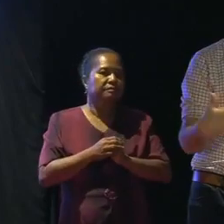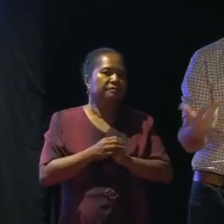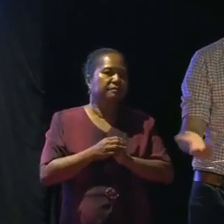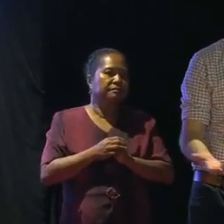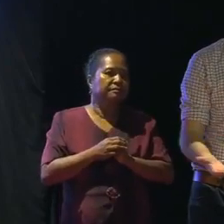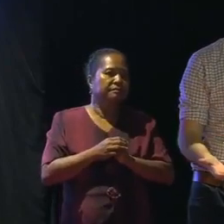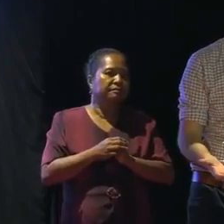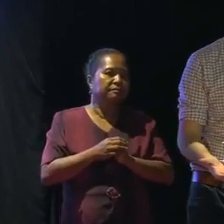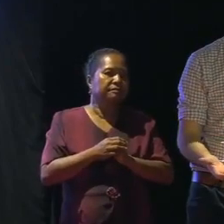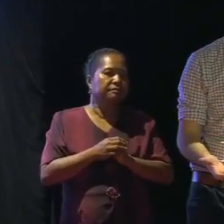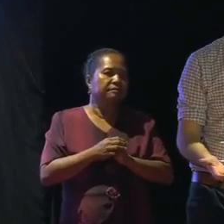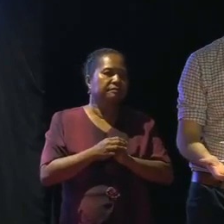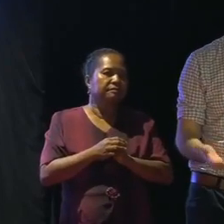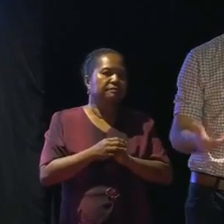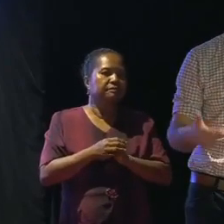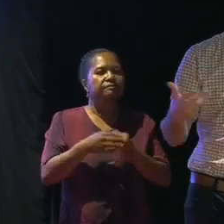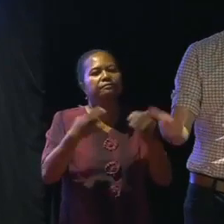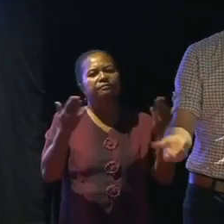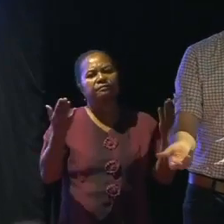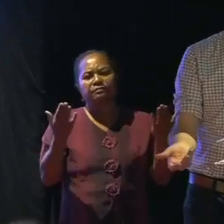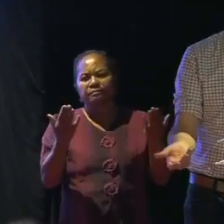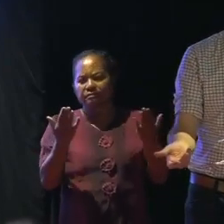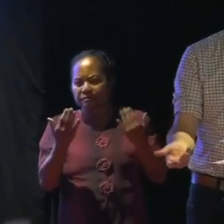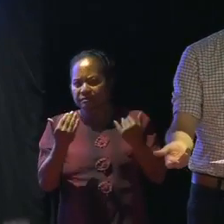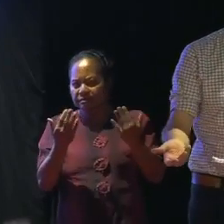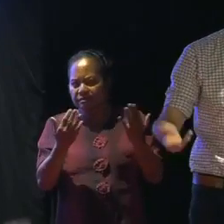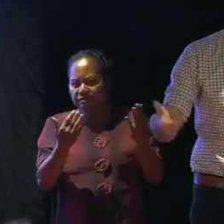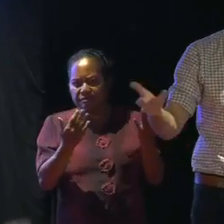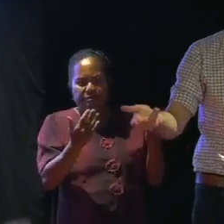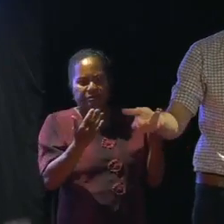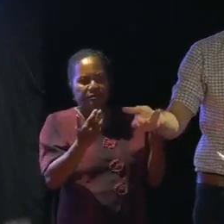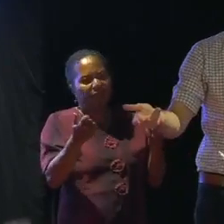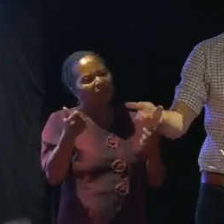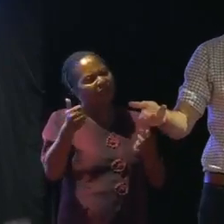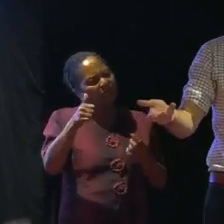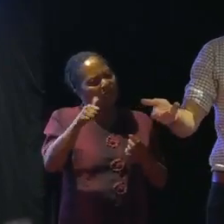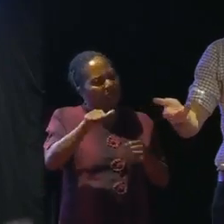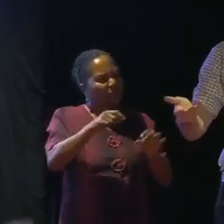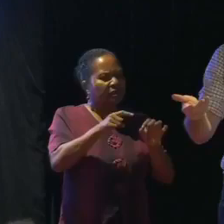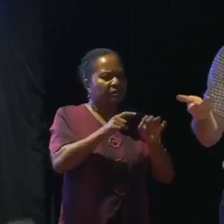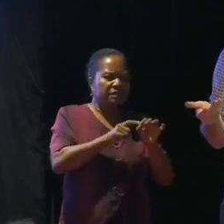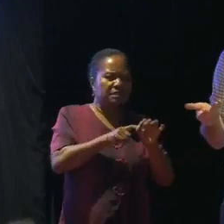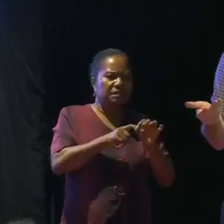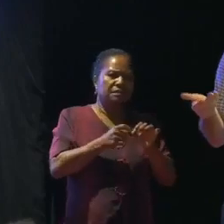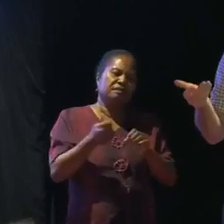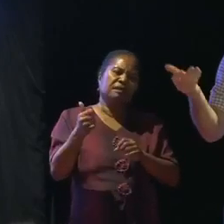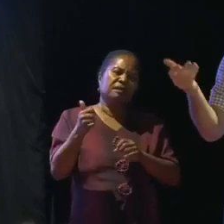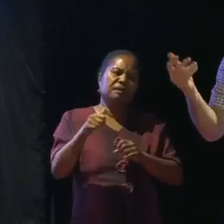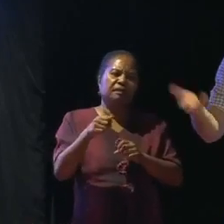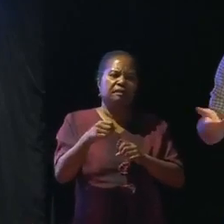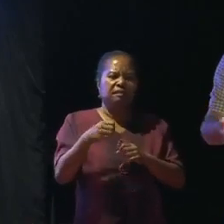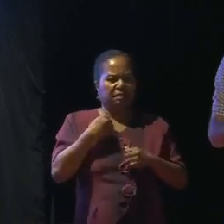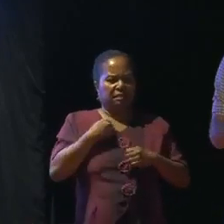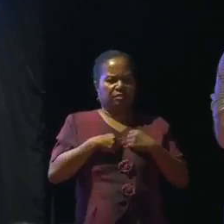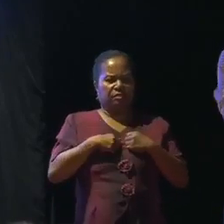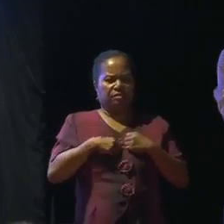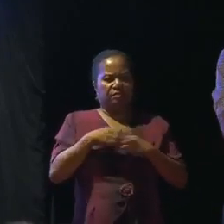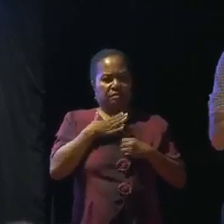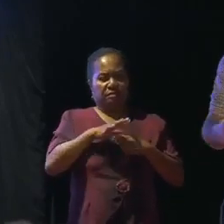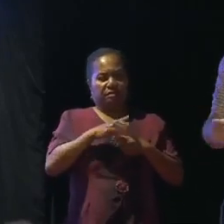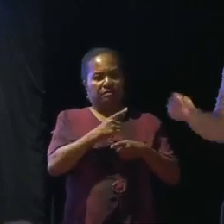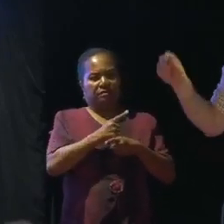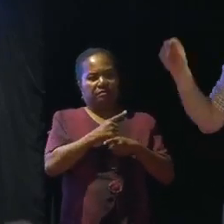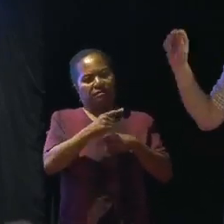We're always working on simplifying the system. So once you get in there, and if you find something is hard to use, please get in touch. We've